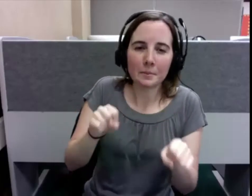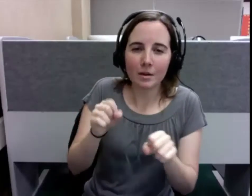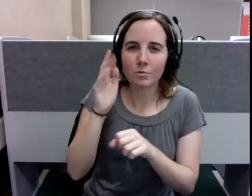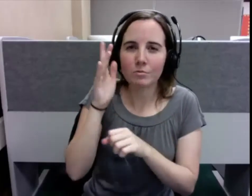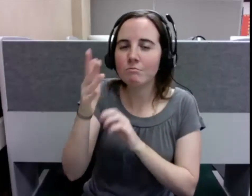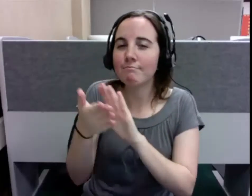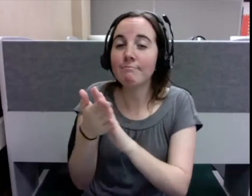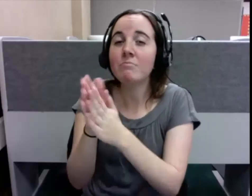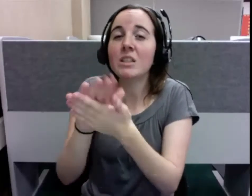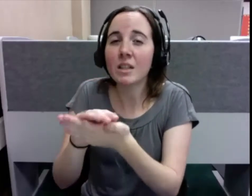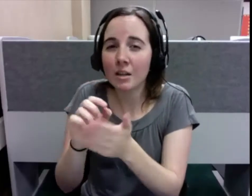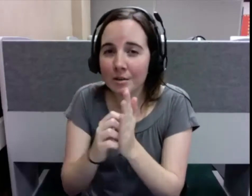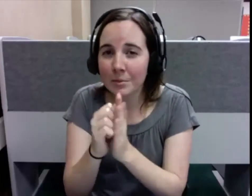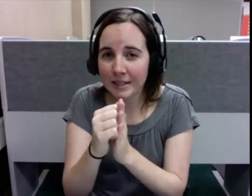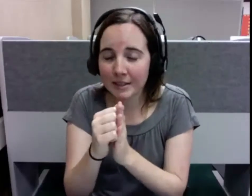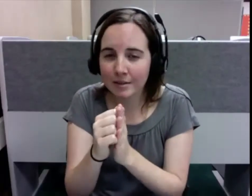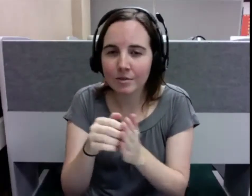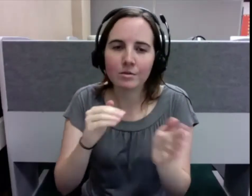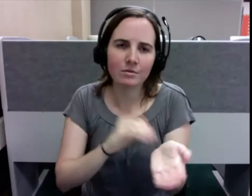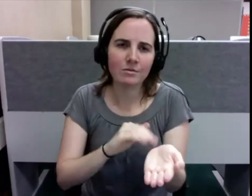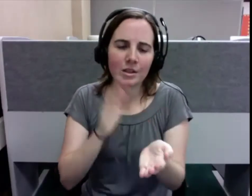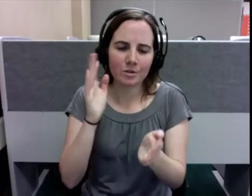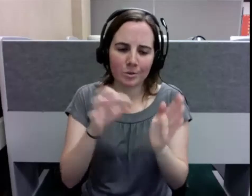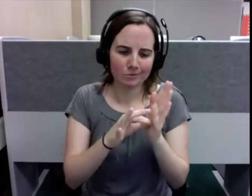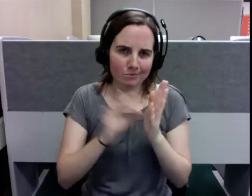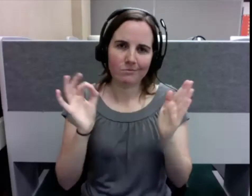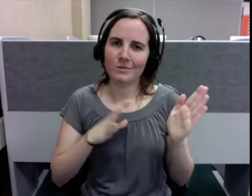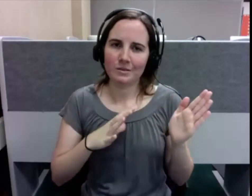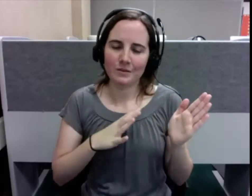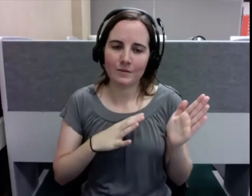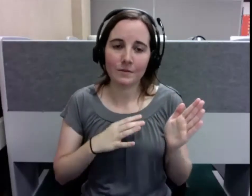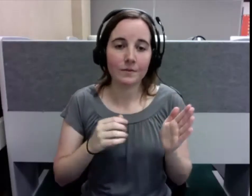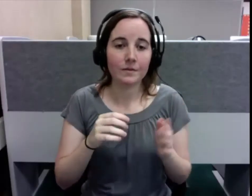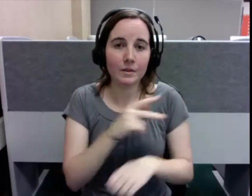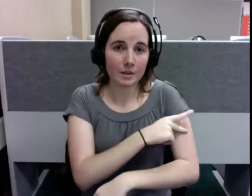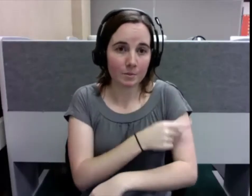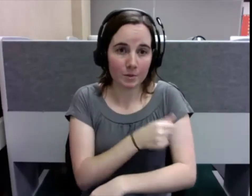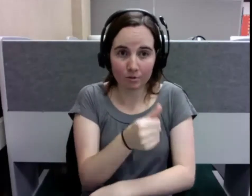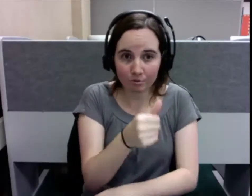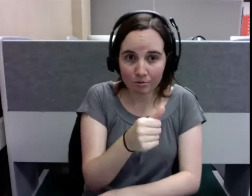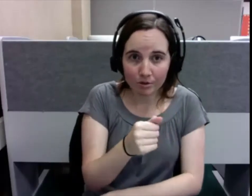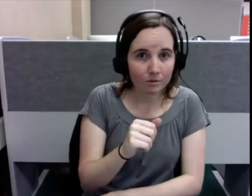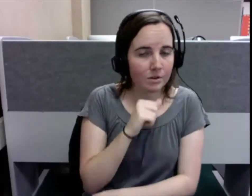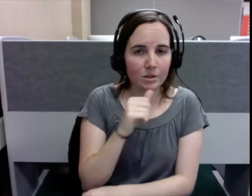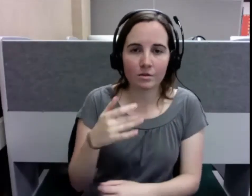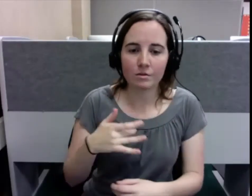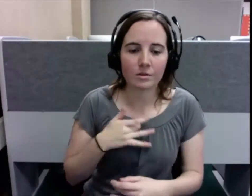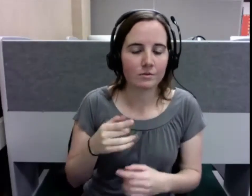involved in this removal. The colon only has the nerve endings that respond to pressure. That's why any of the sensations in the